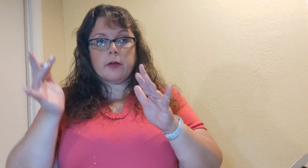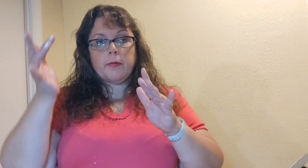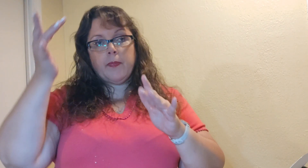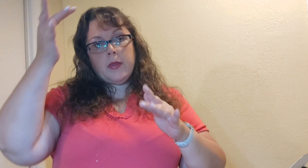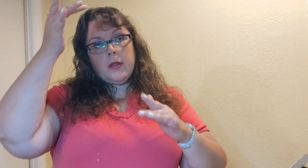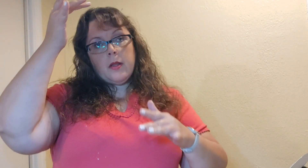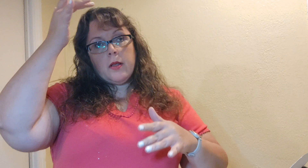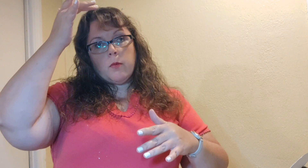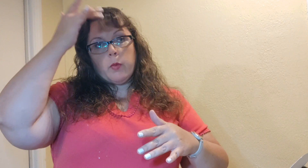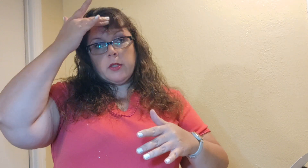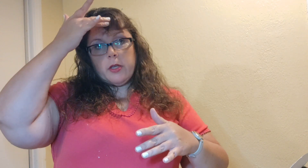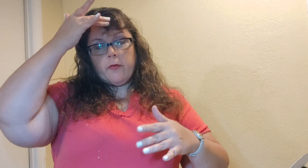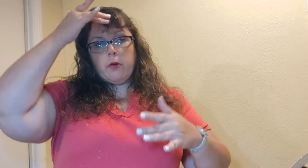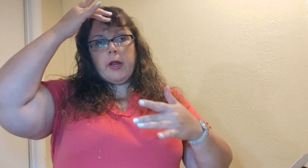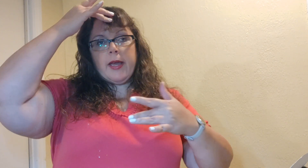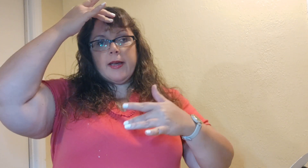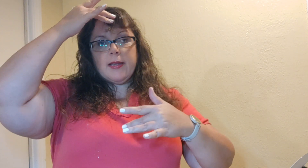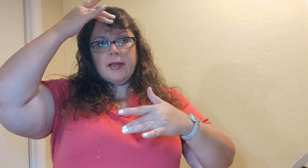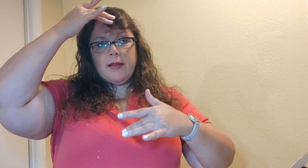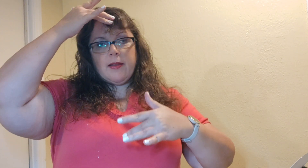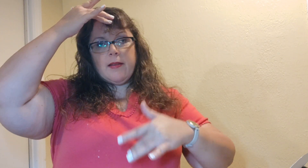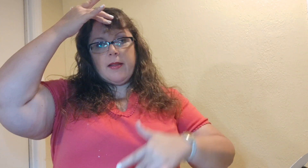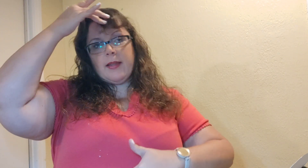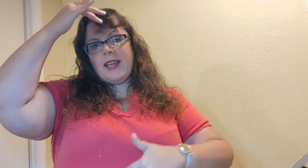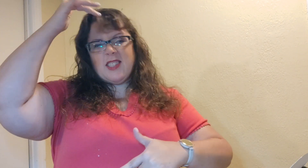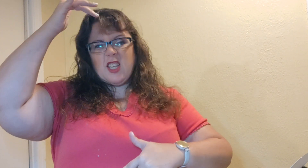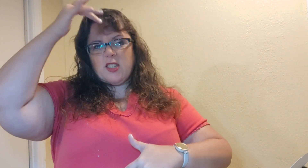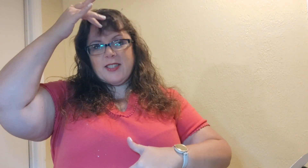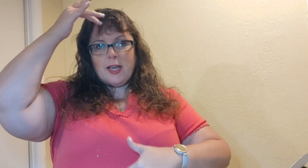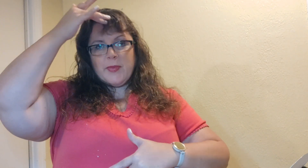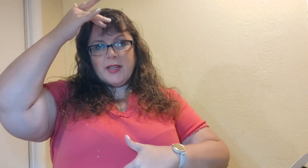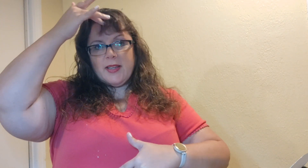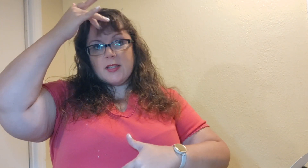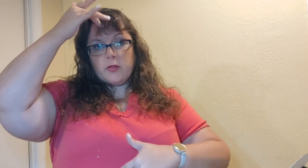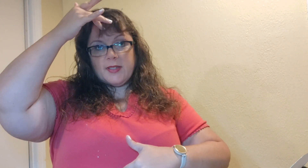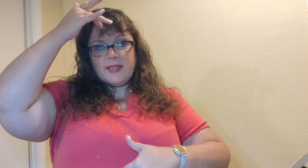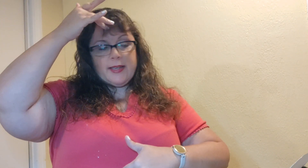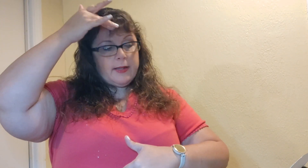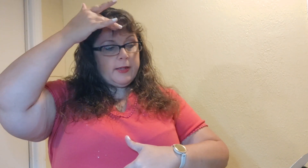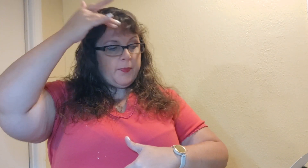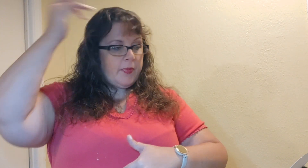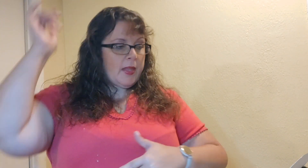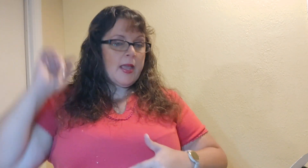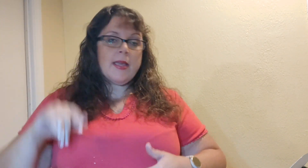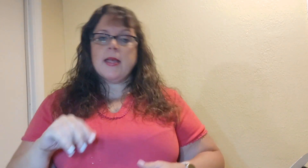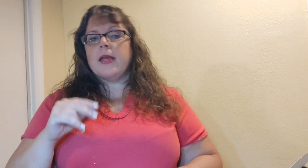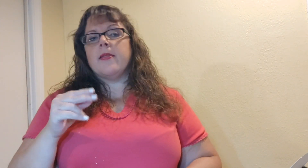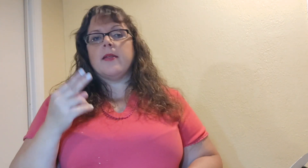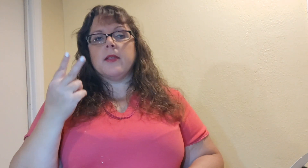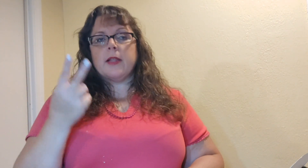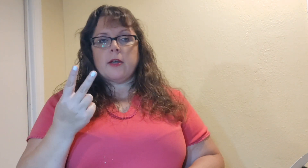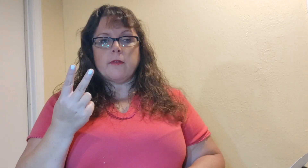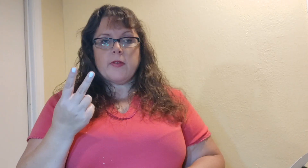finger, one to your forehead, and like to your stomach is for sick. And then the letter